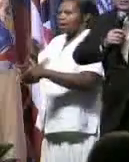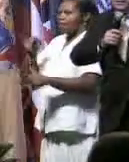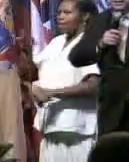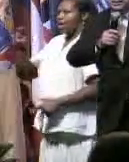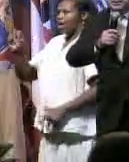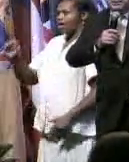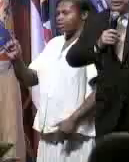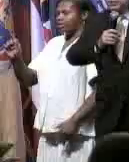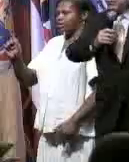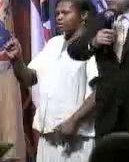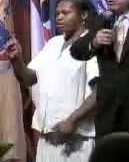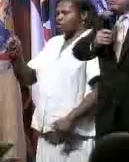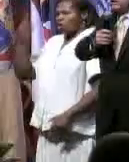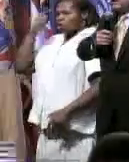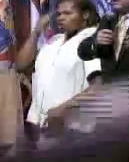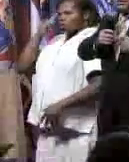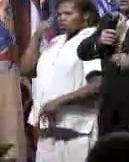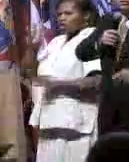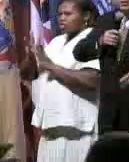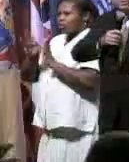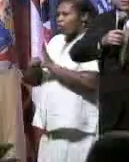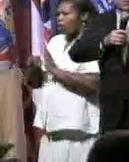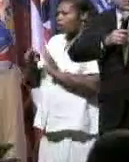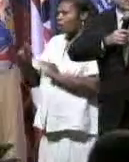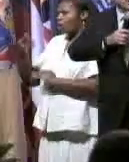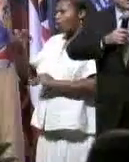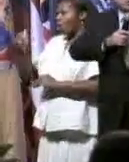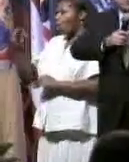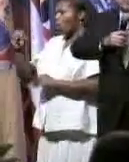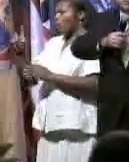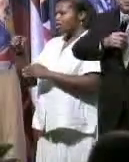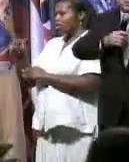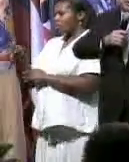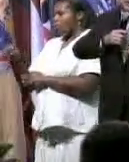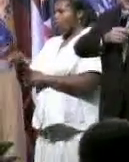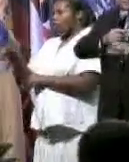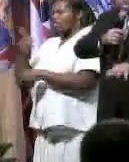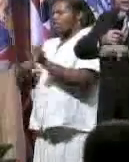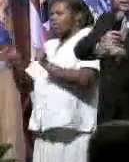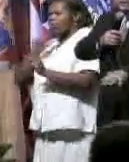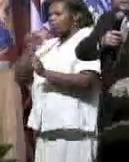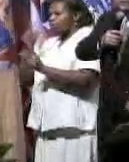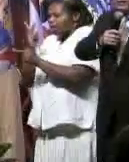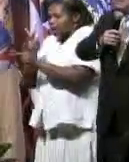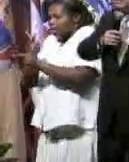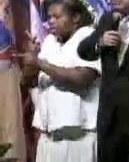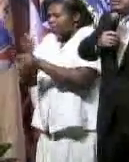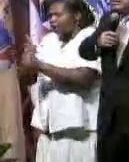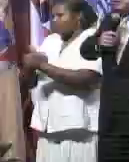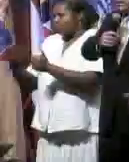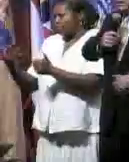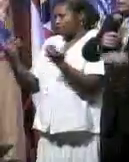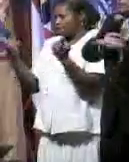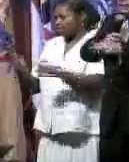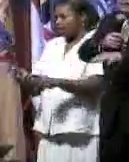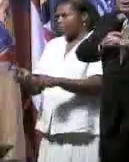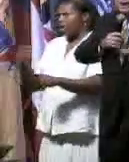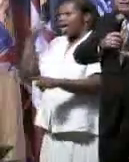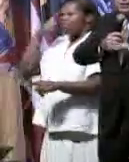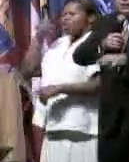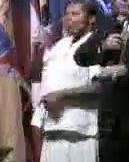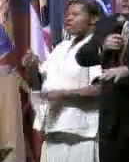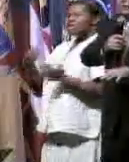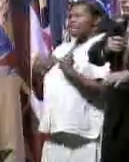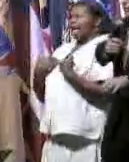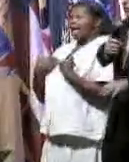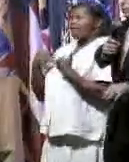Maine? Do you think that Walmart or Home Depot or any of those people would have not kept track of everything? I think we need to